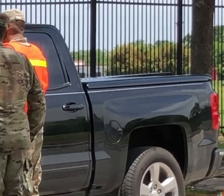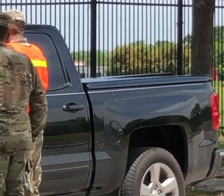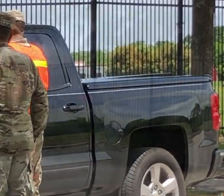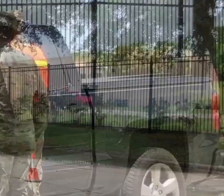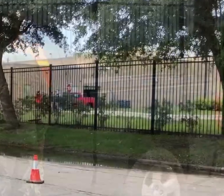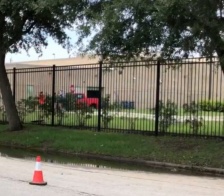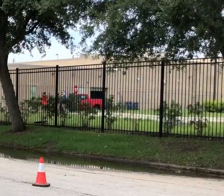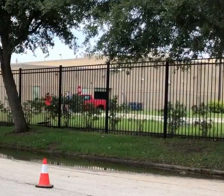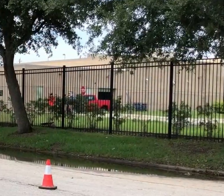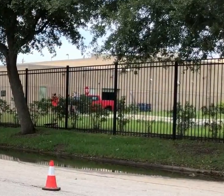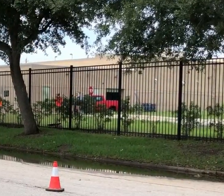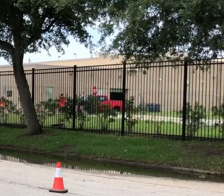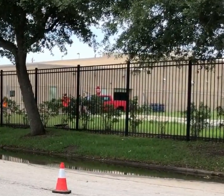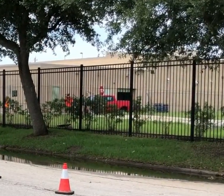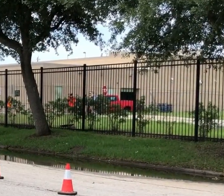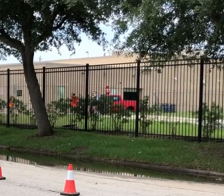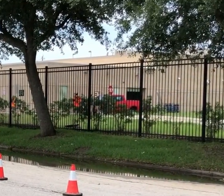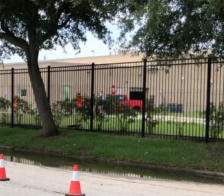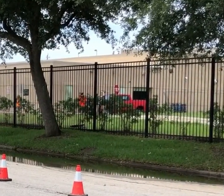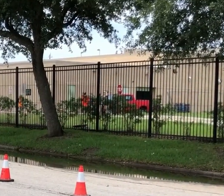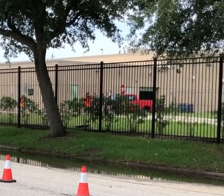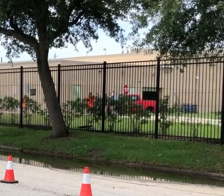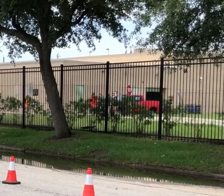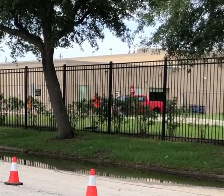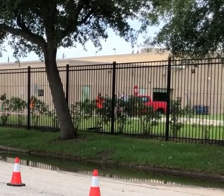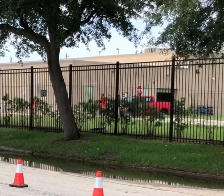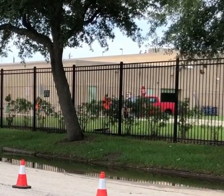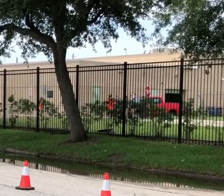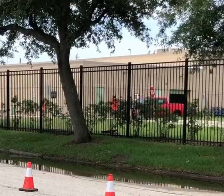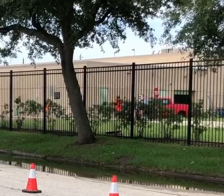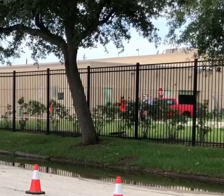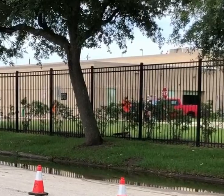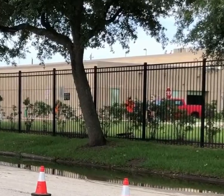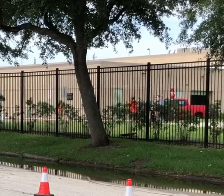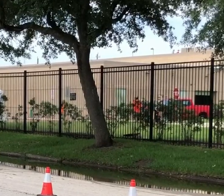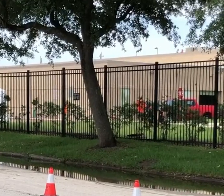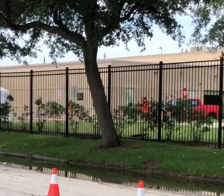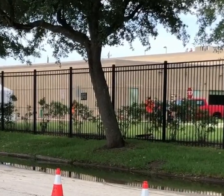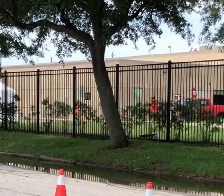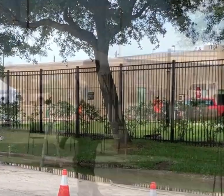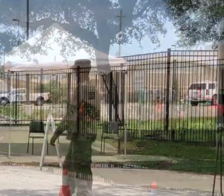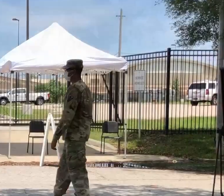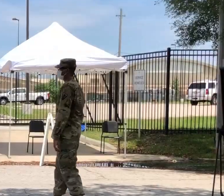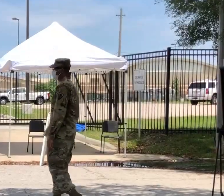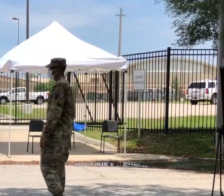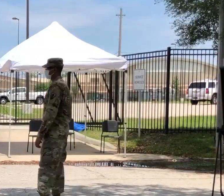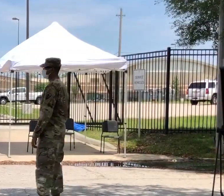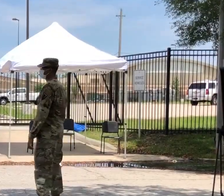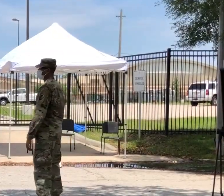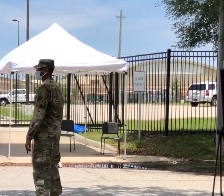is why testing, and more testing is important, especially as the focus shifts to returning to work